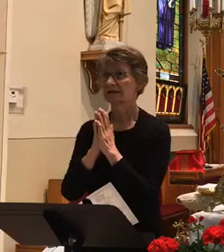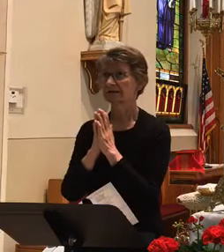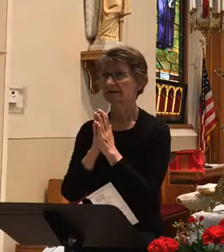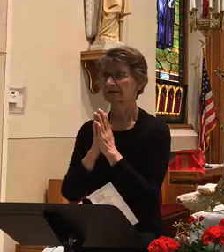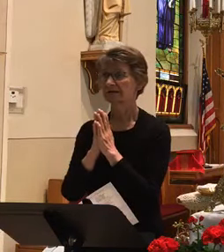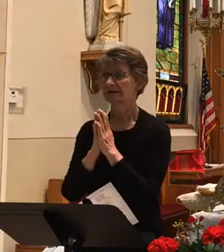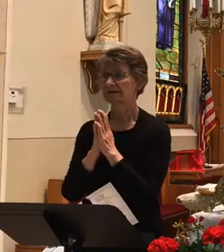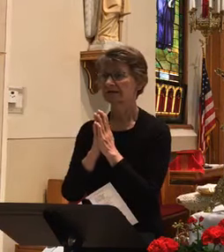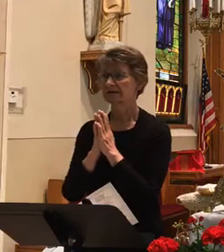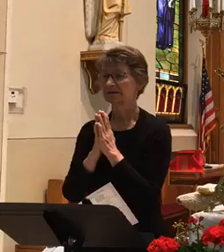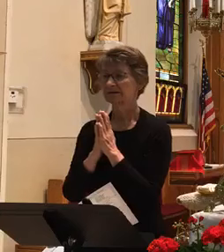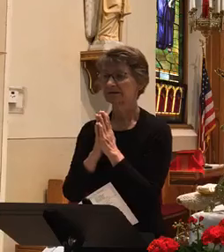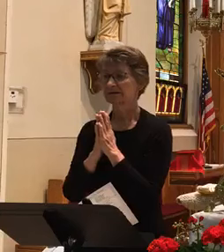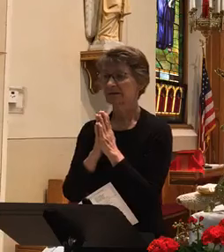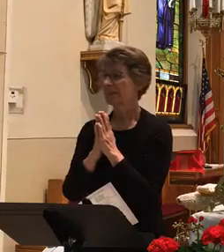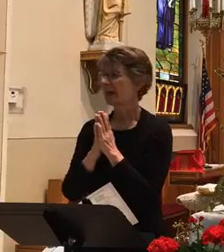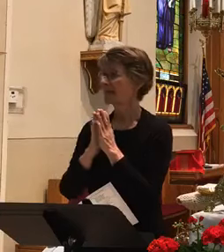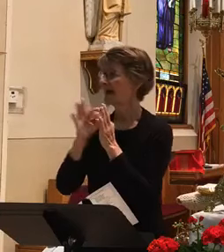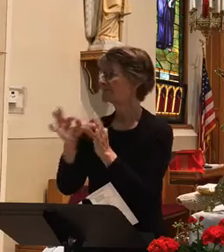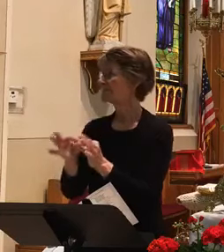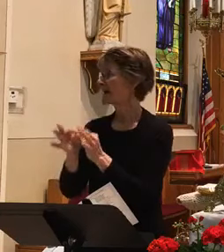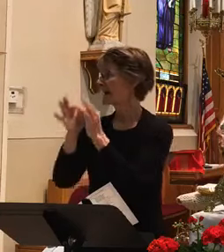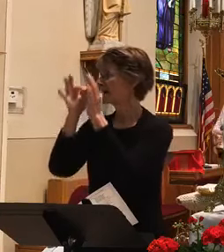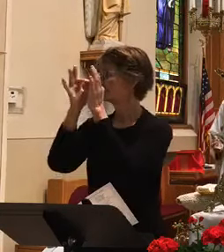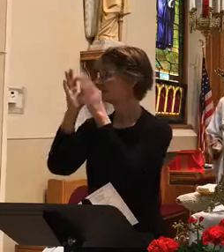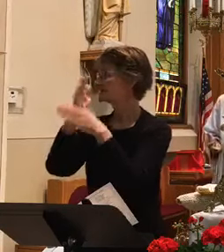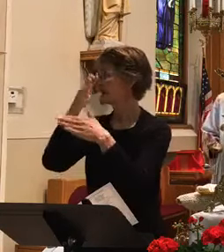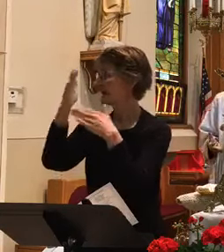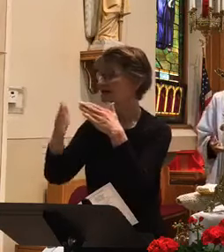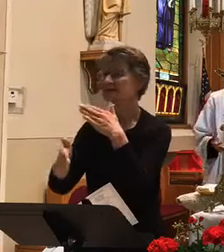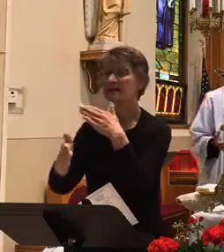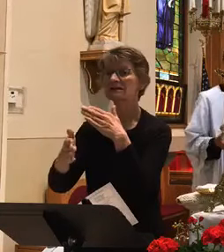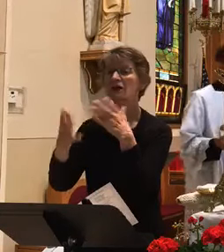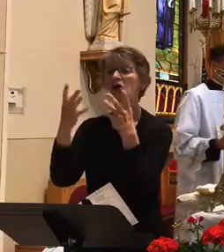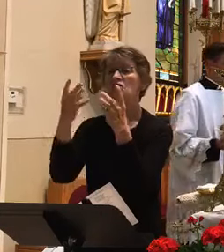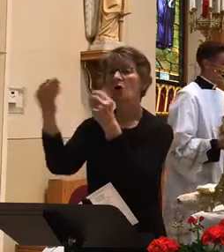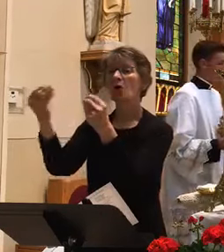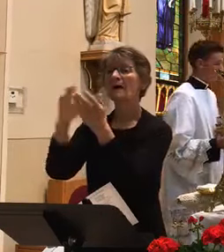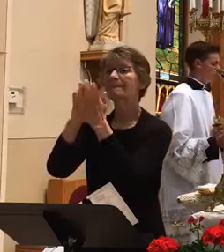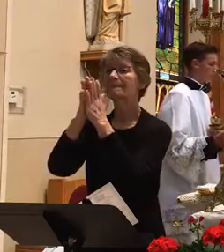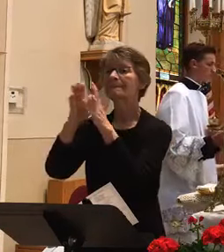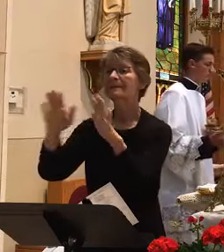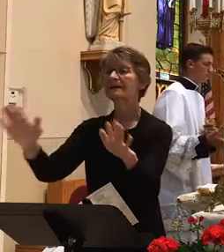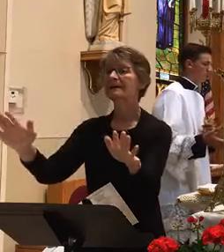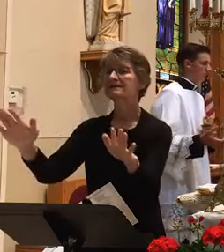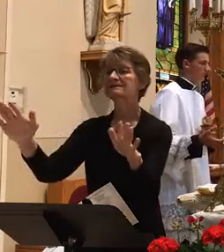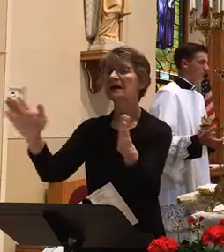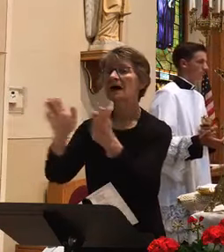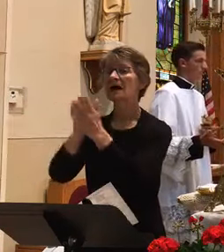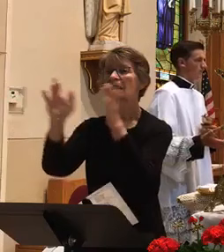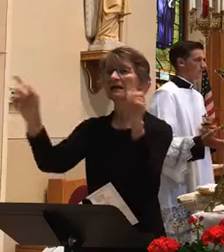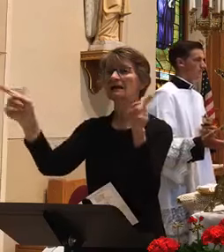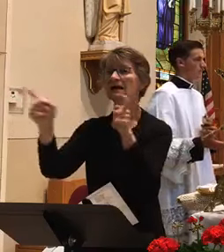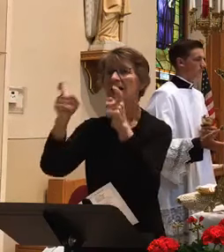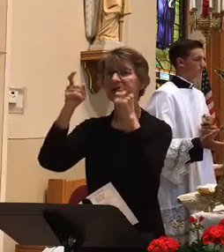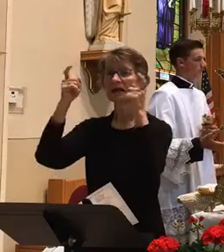Amen. The Mass is ended. Go in peace. Alleluia.